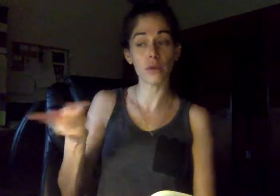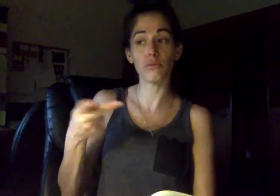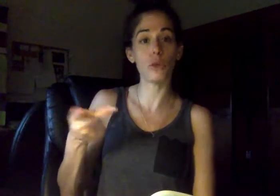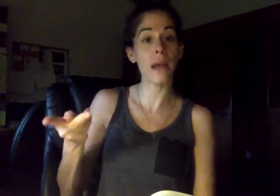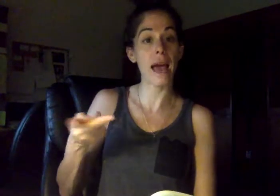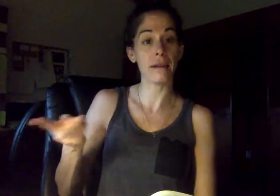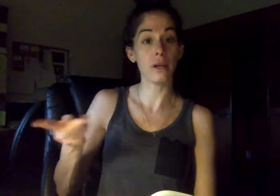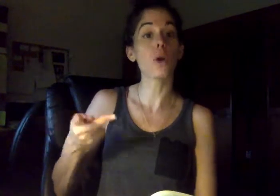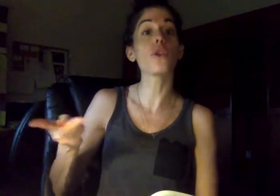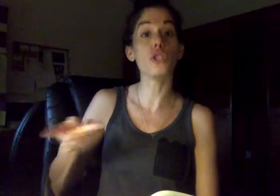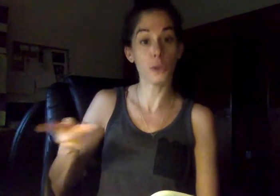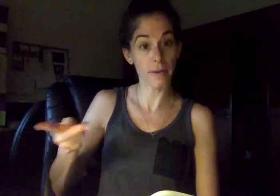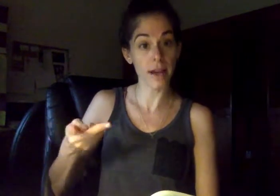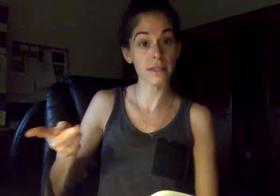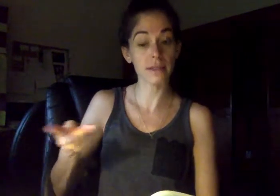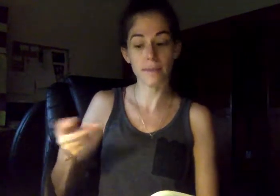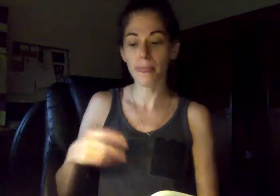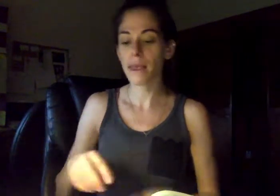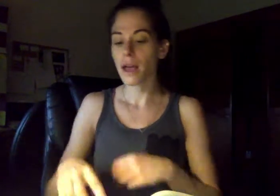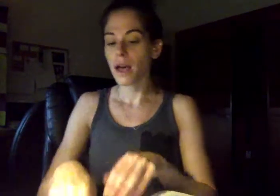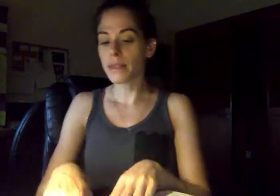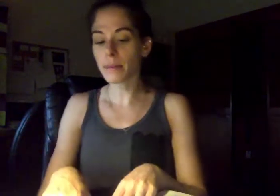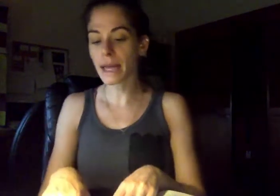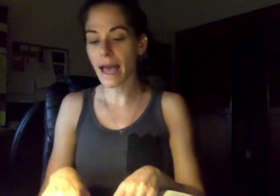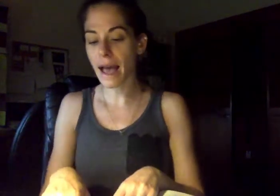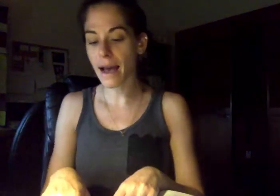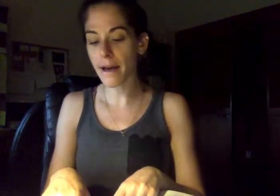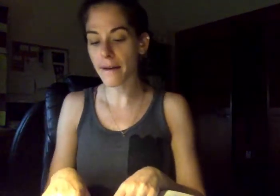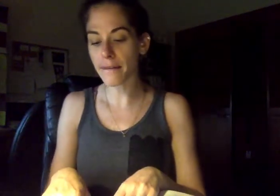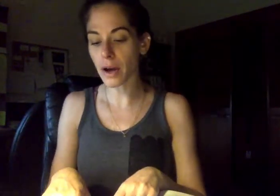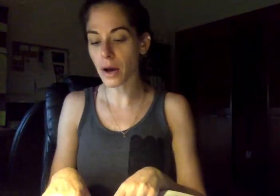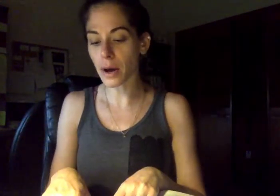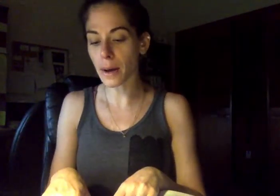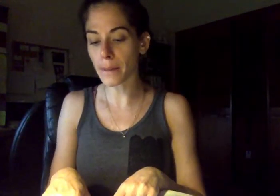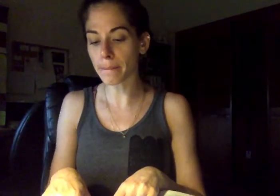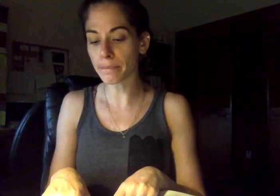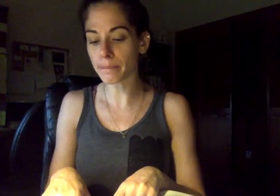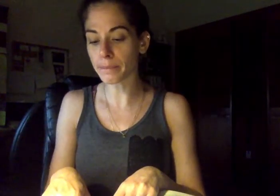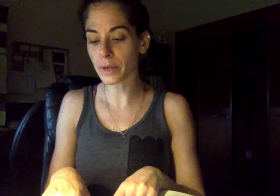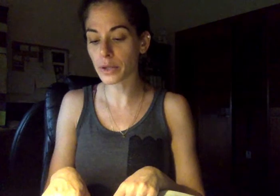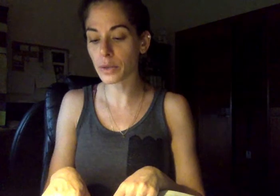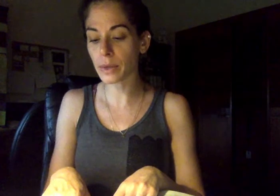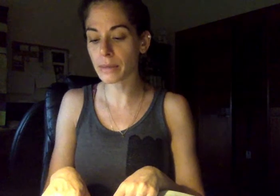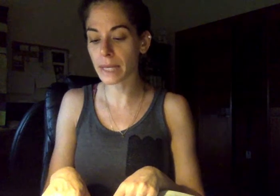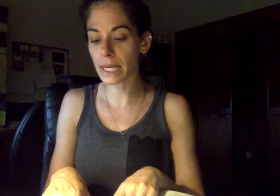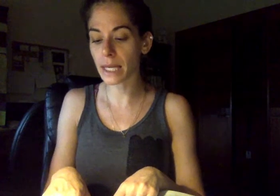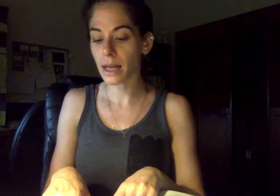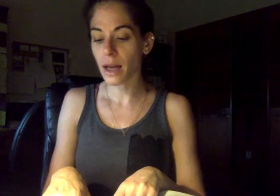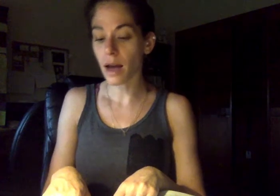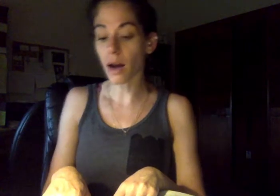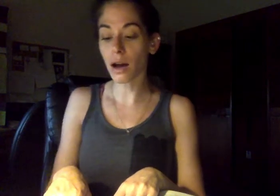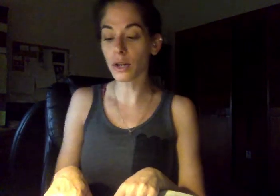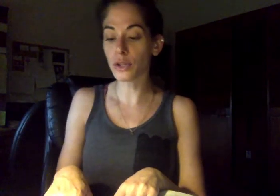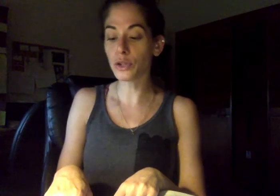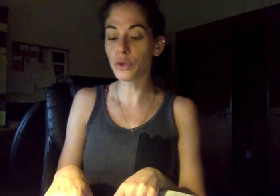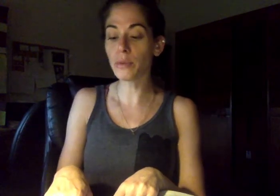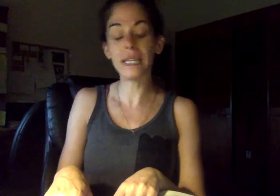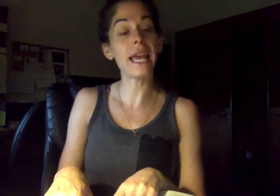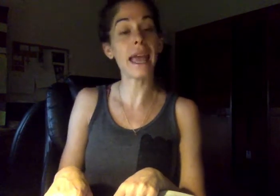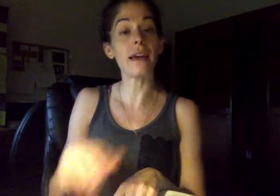you and I, or the 2 of us. Then we have you and me, you, me, and